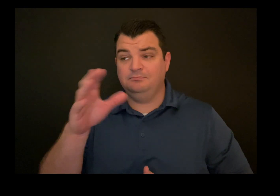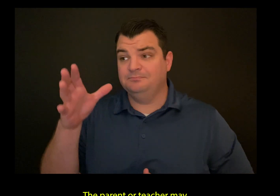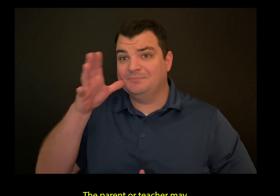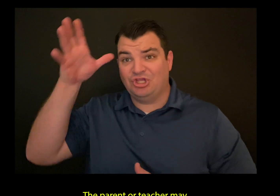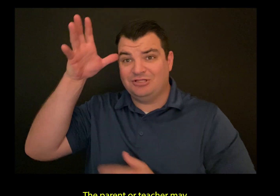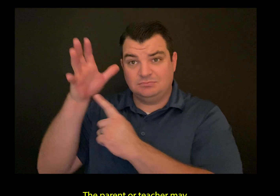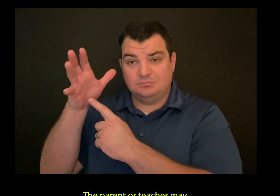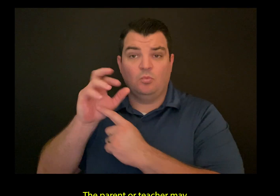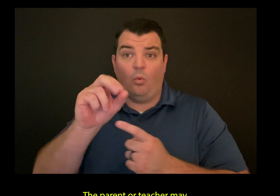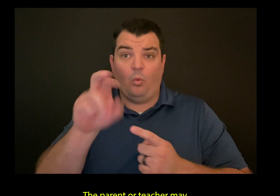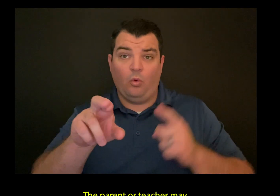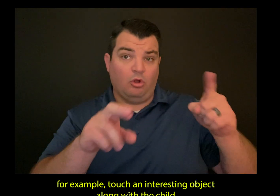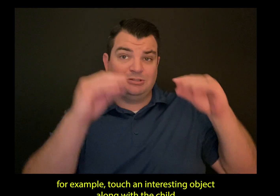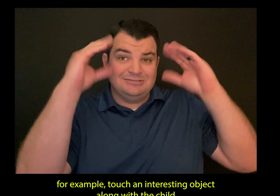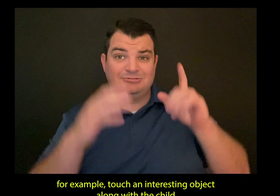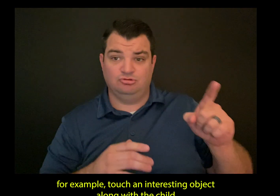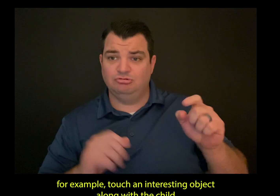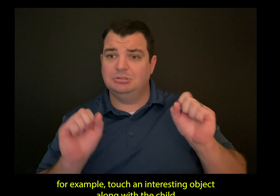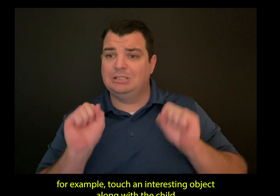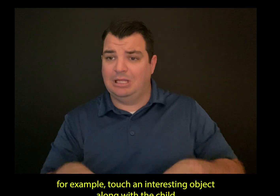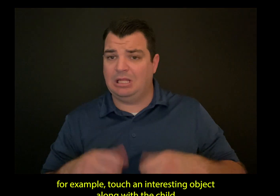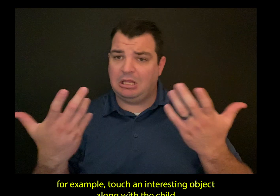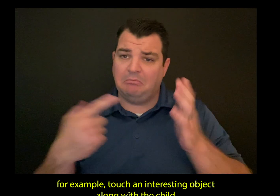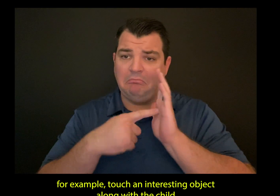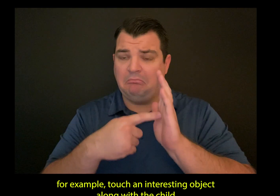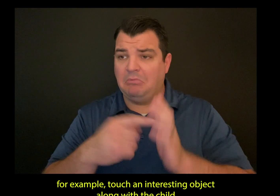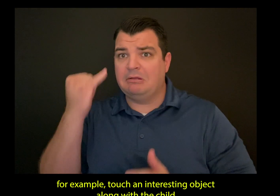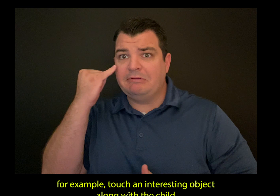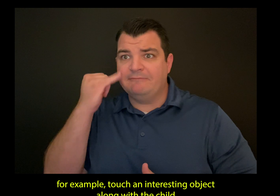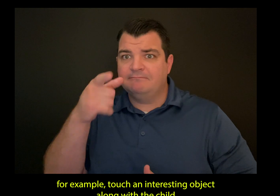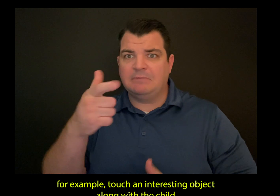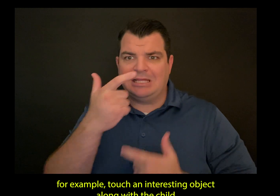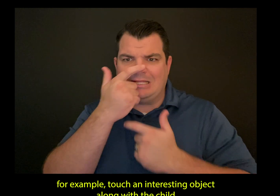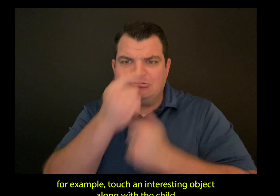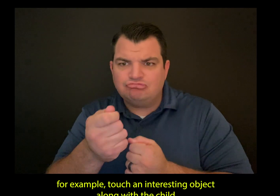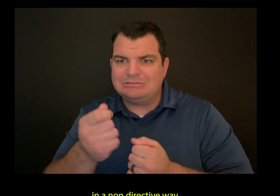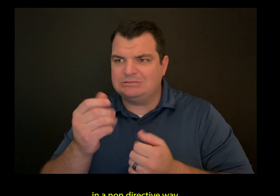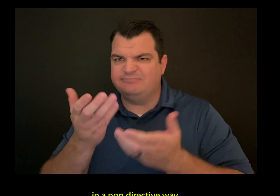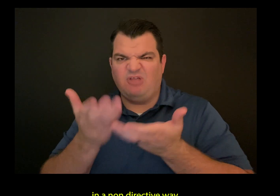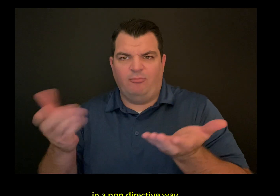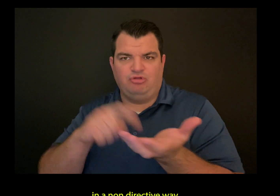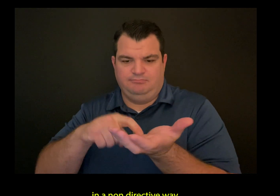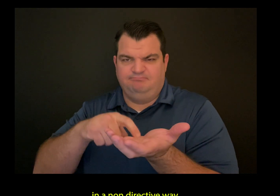The parent or teacher may, for example, touch an interesting object along with the child in a non directive